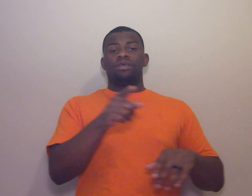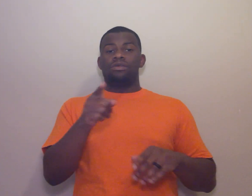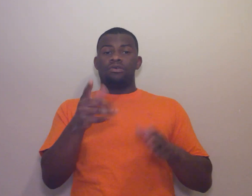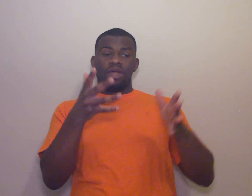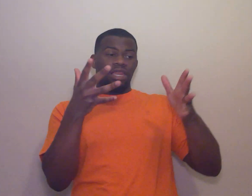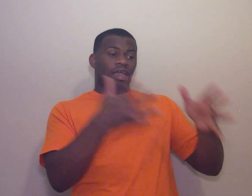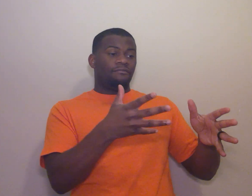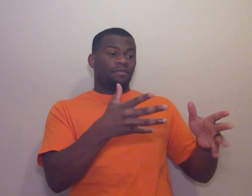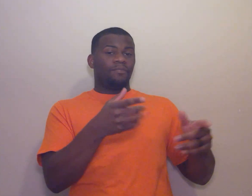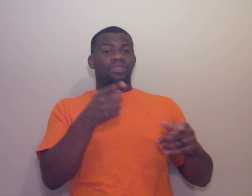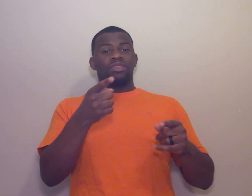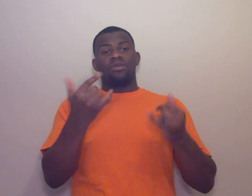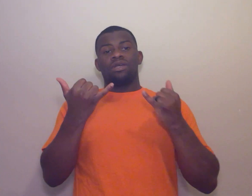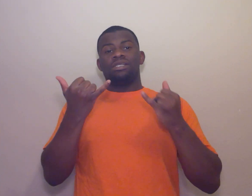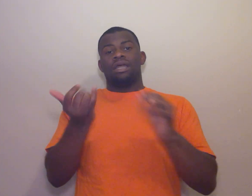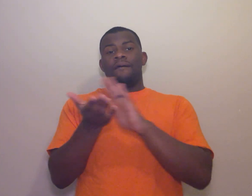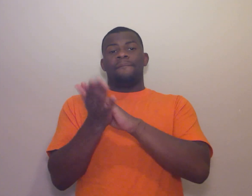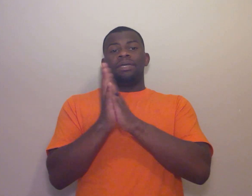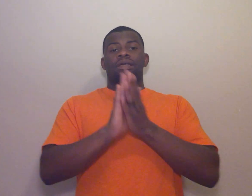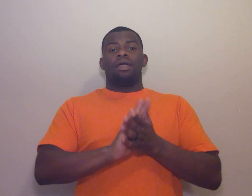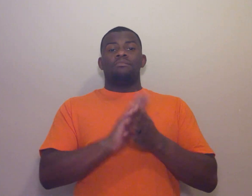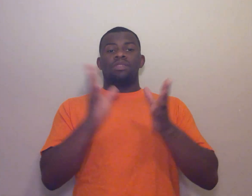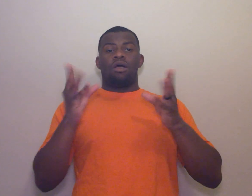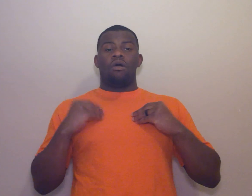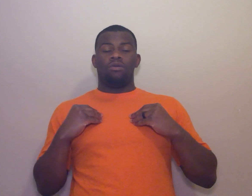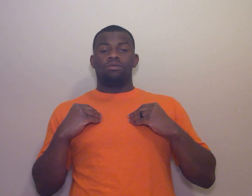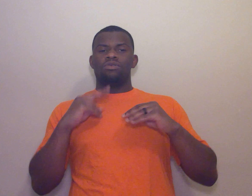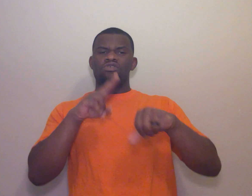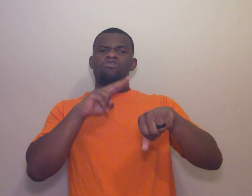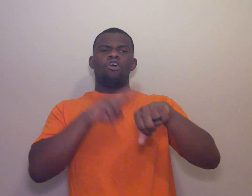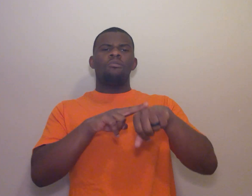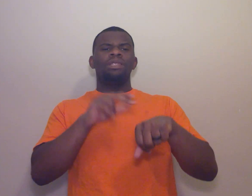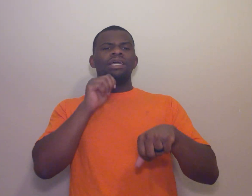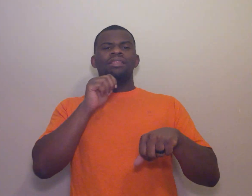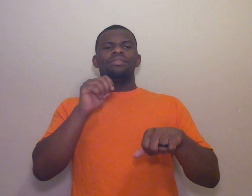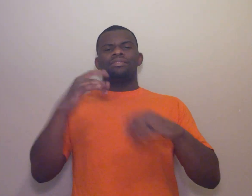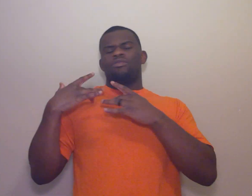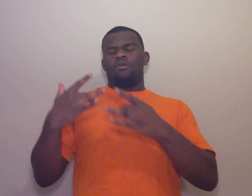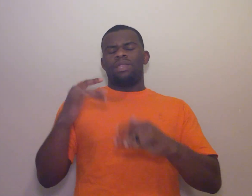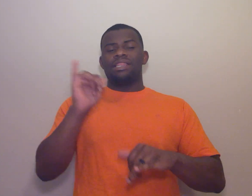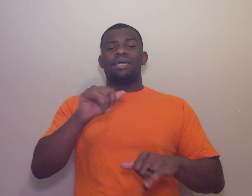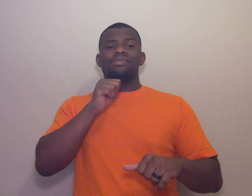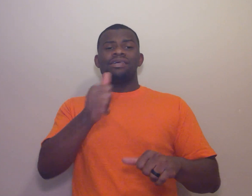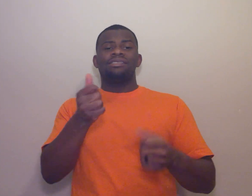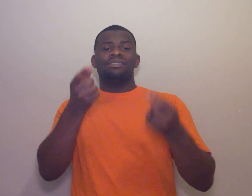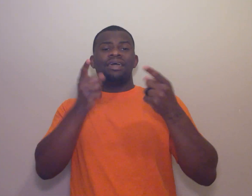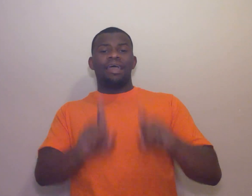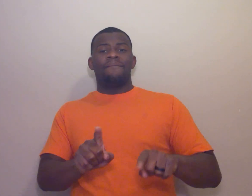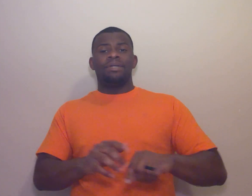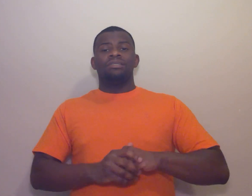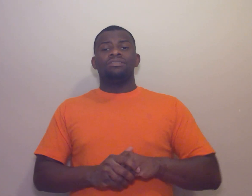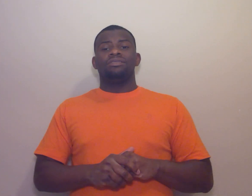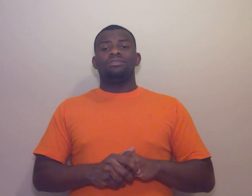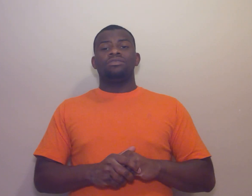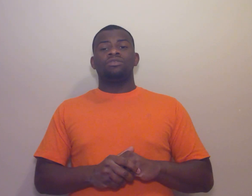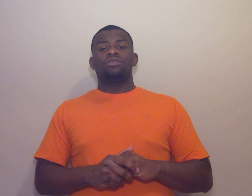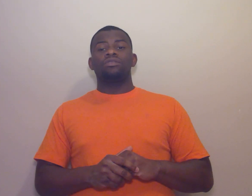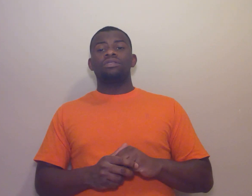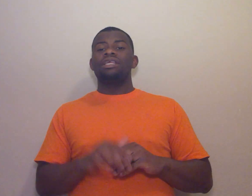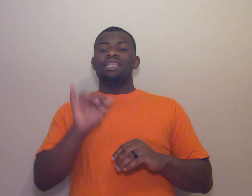All right. Normally that doesn't take place. Normally there's a new loan originated in the closing process, and that's why the bank